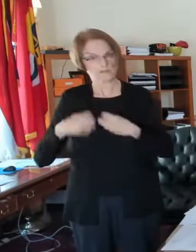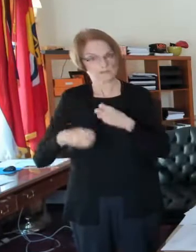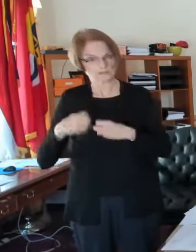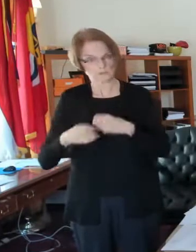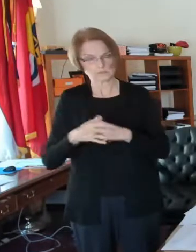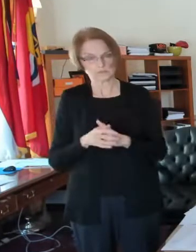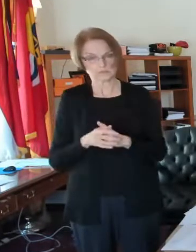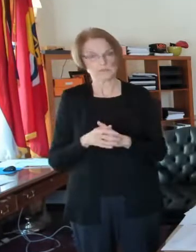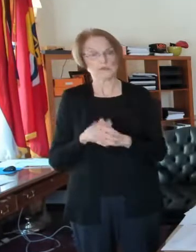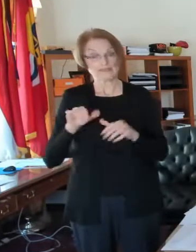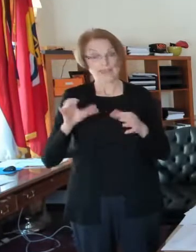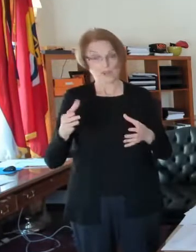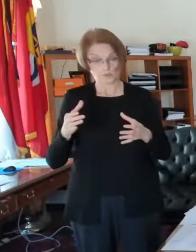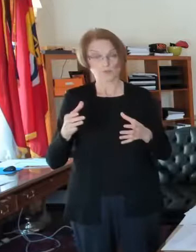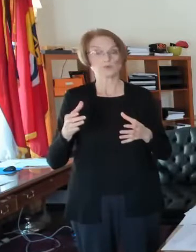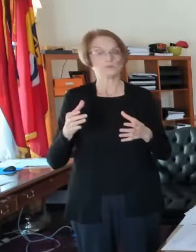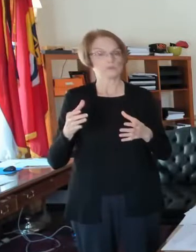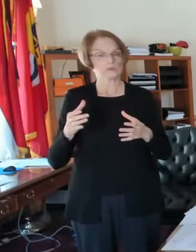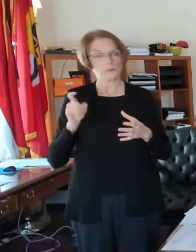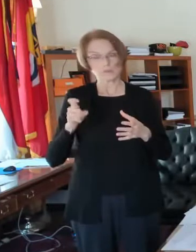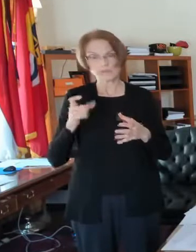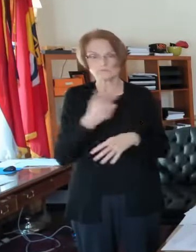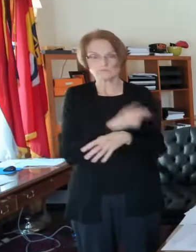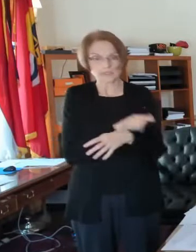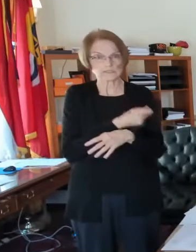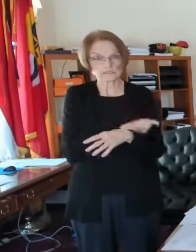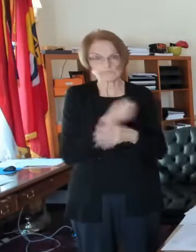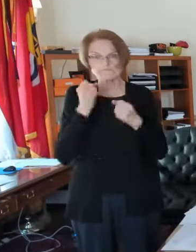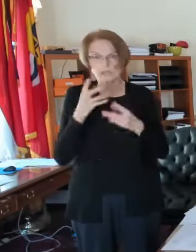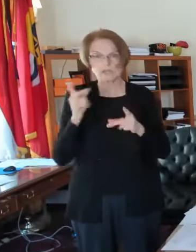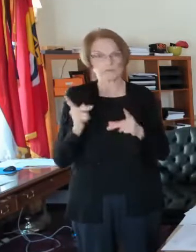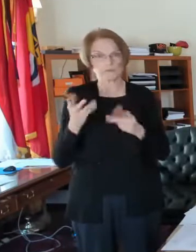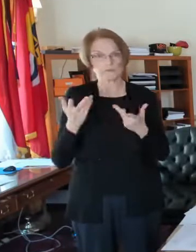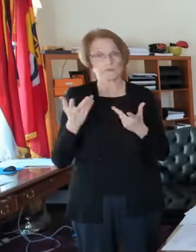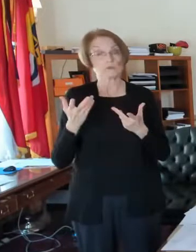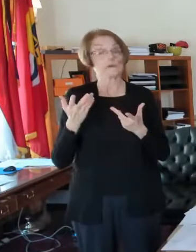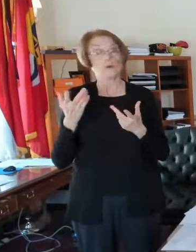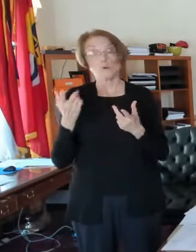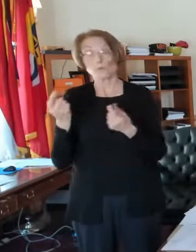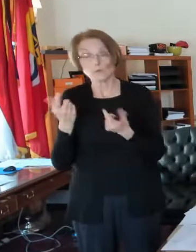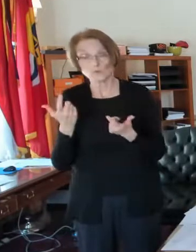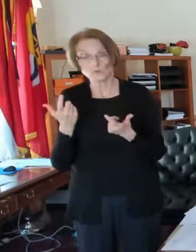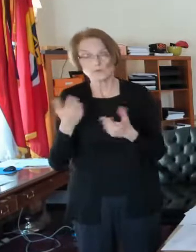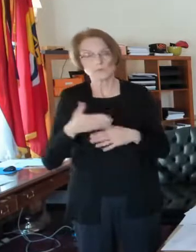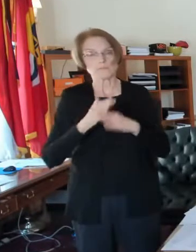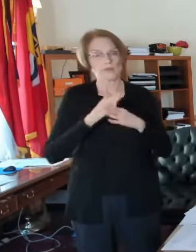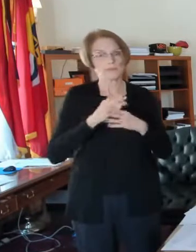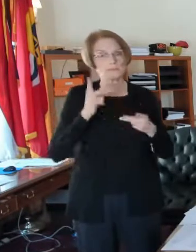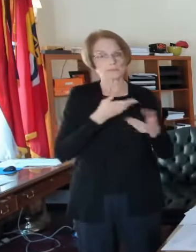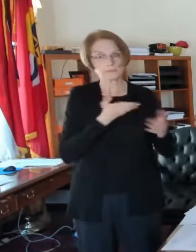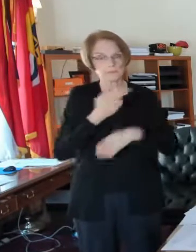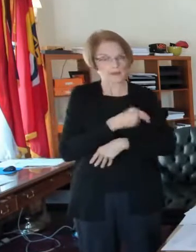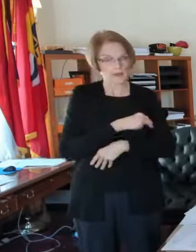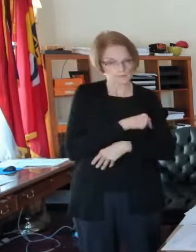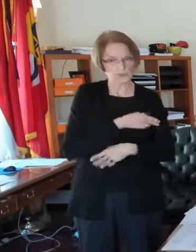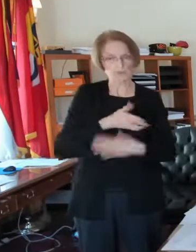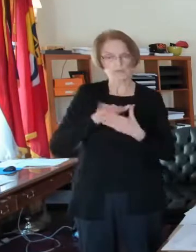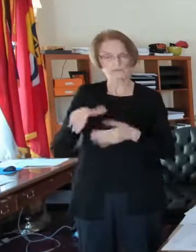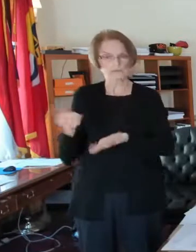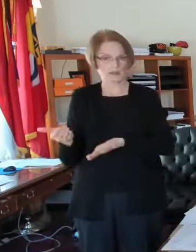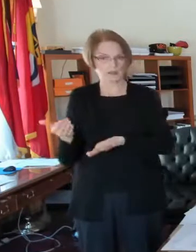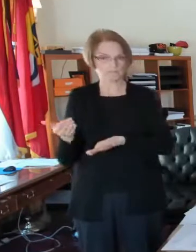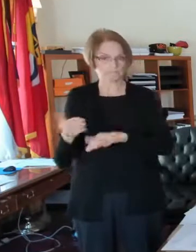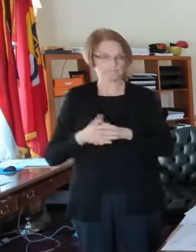vaccinate as many of those folks as possible will keep people out of the hospital and will keep people from dying from this